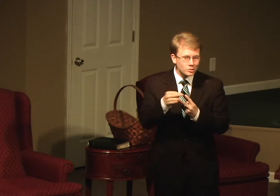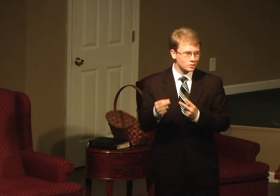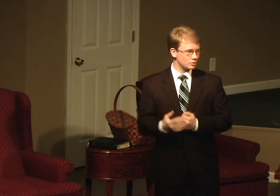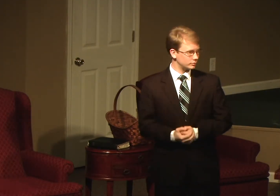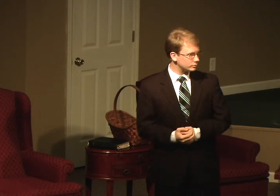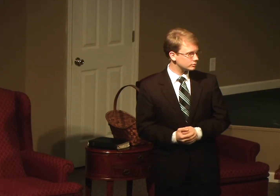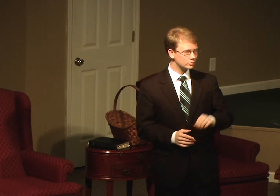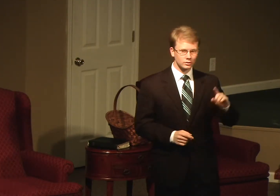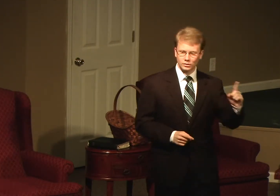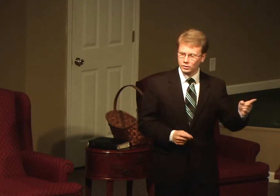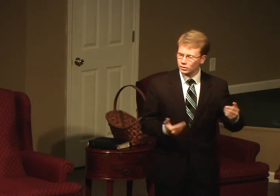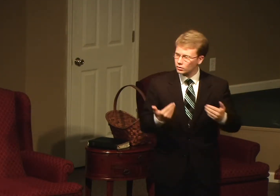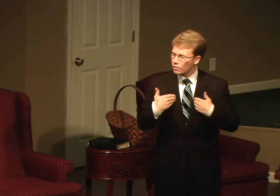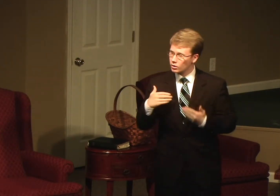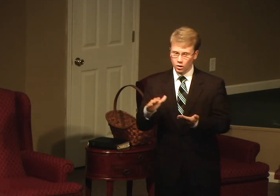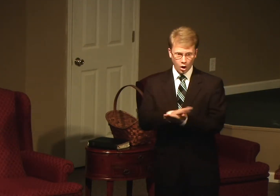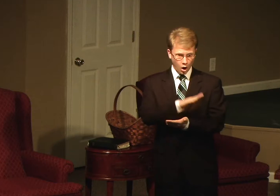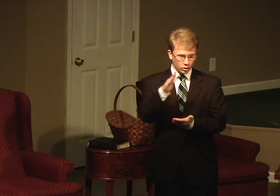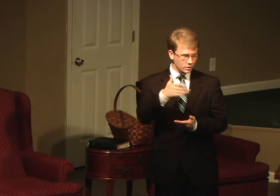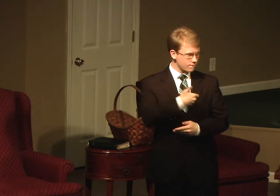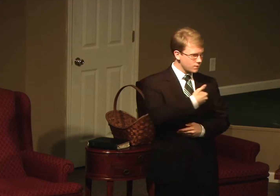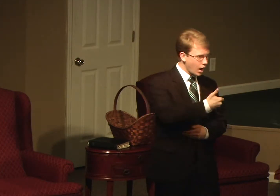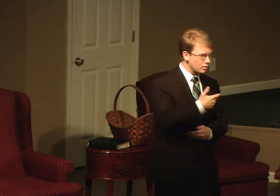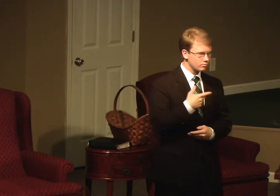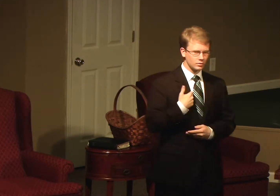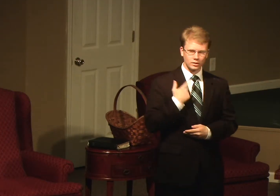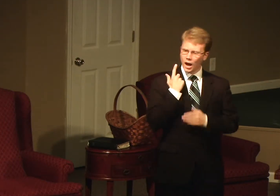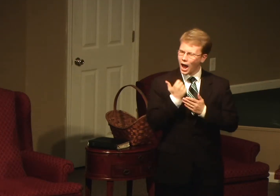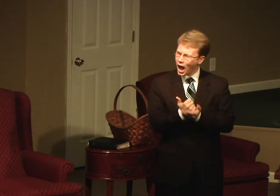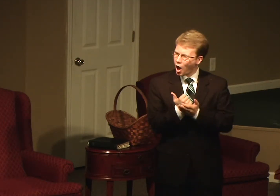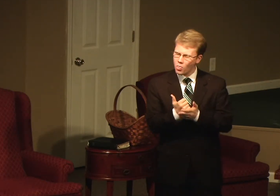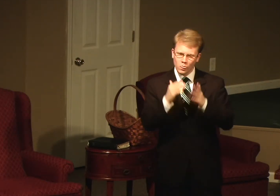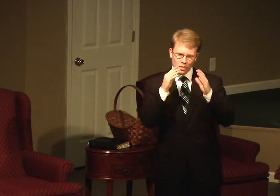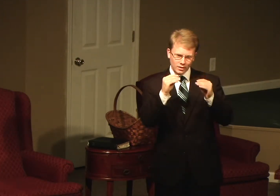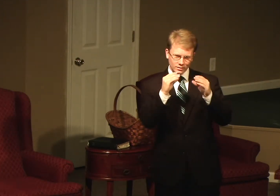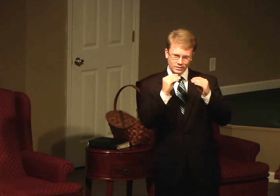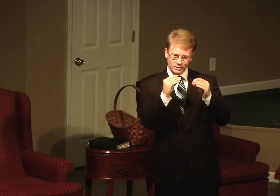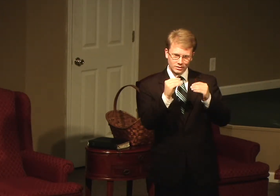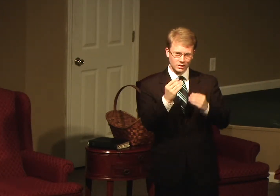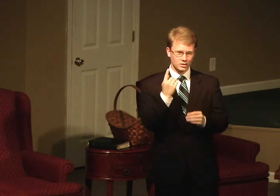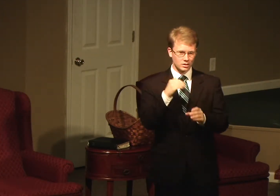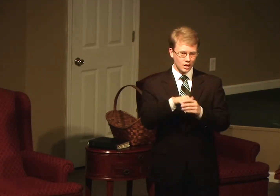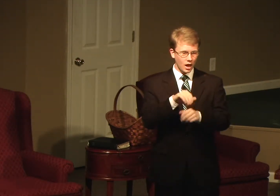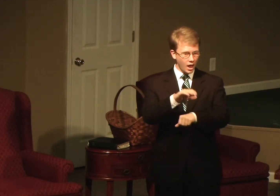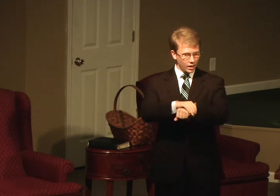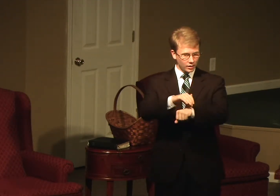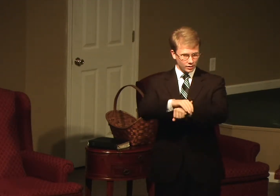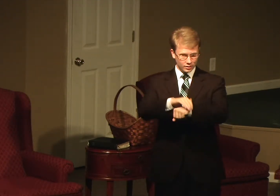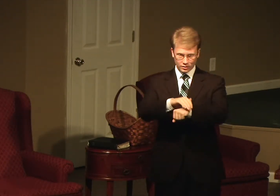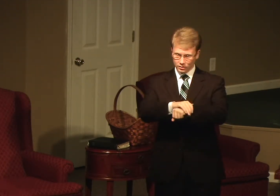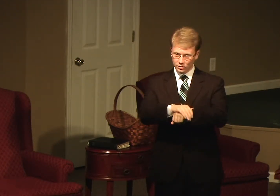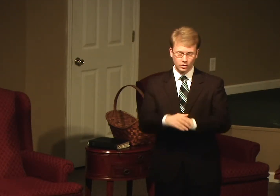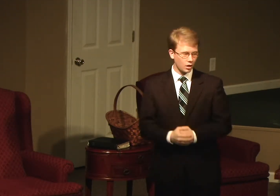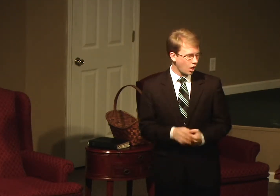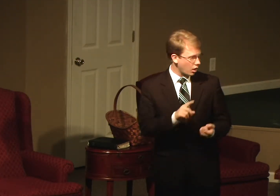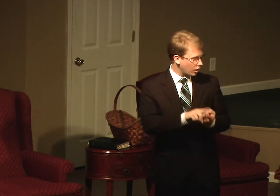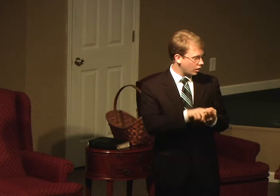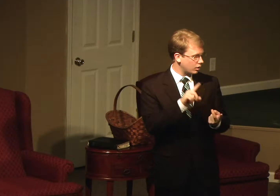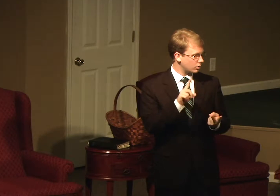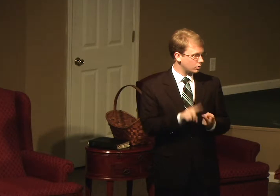going back, but there were some other options. Should I do this? The college had invited me to do some teaching for them, teach it for